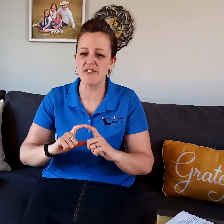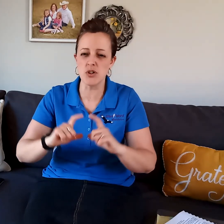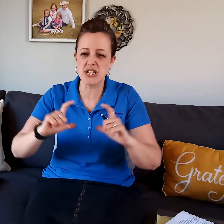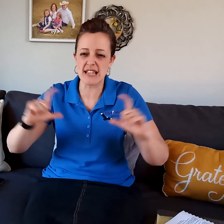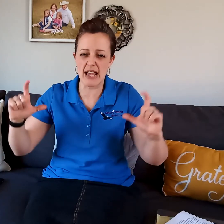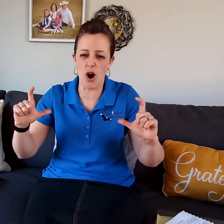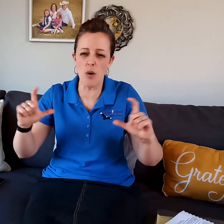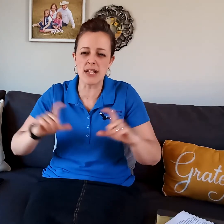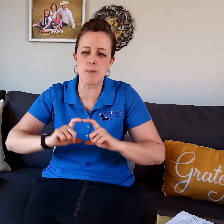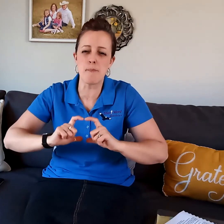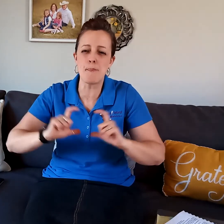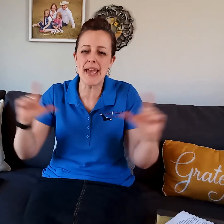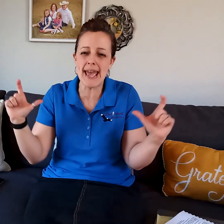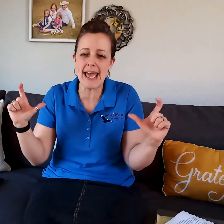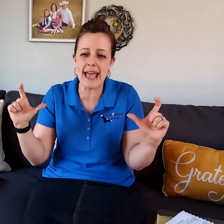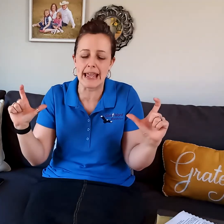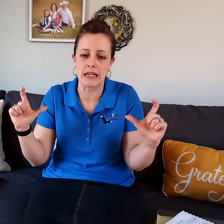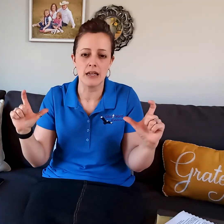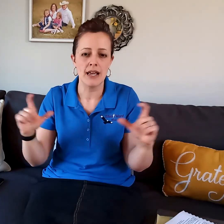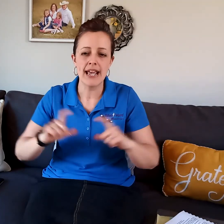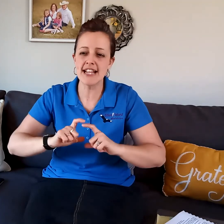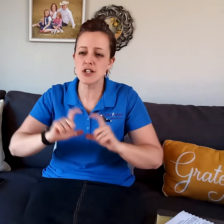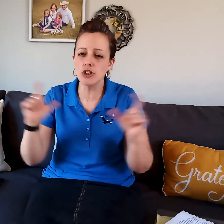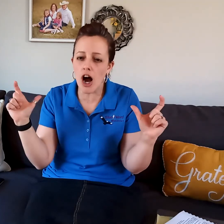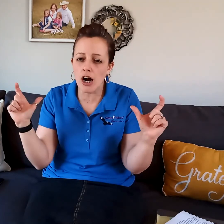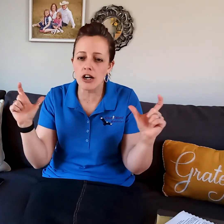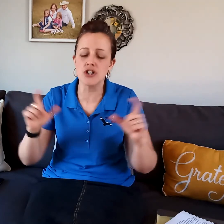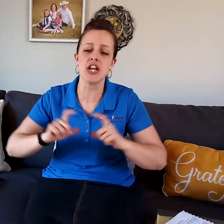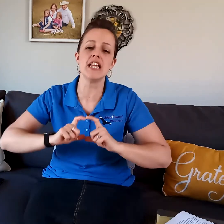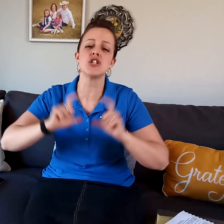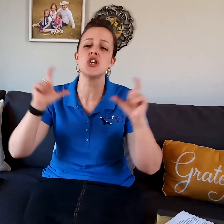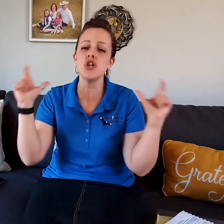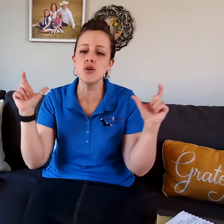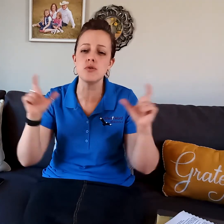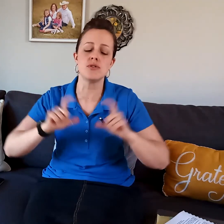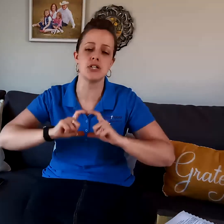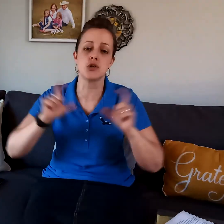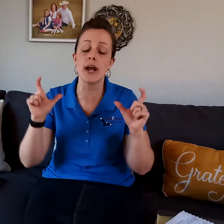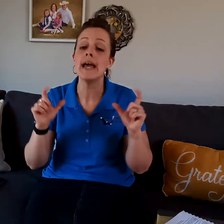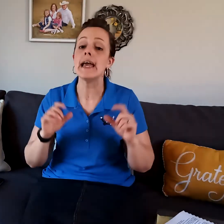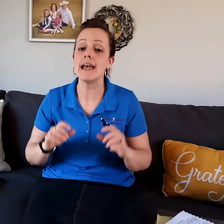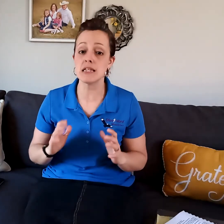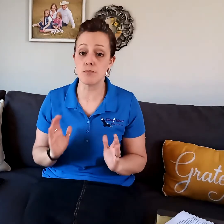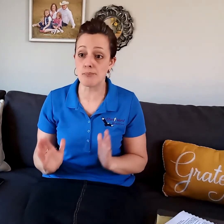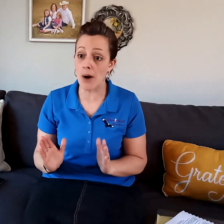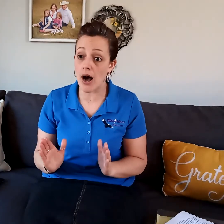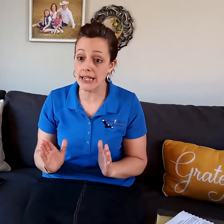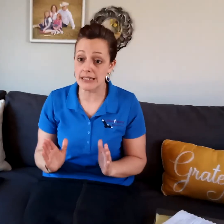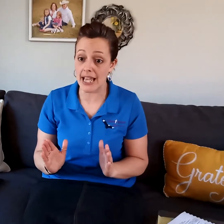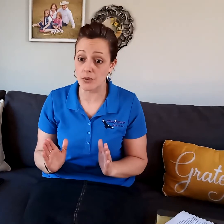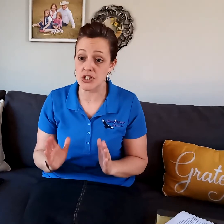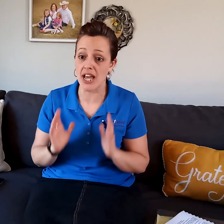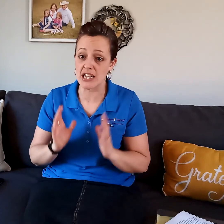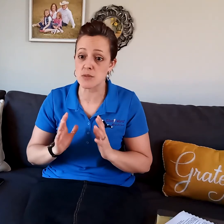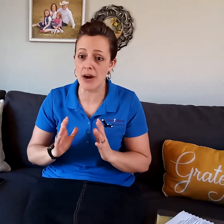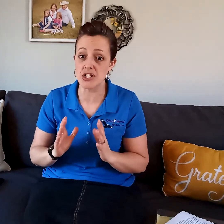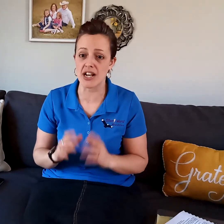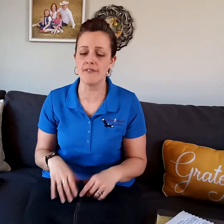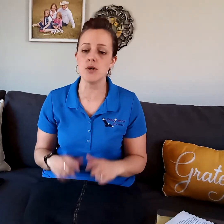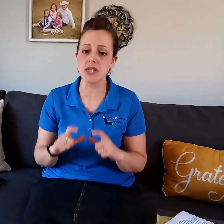you just sign, oh, it's big, it's large, it's huge, it's great, it's body language and expression. If you say, oh